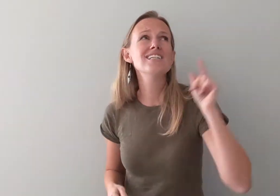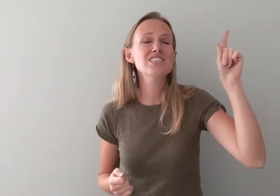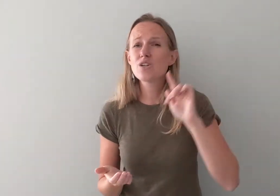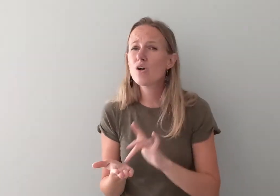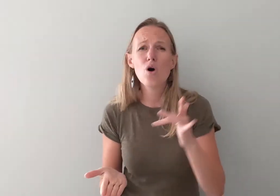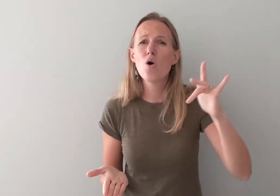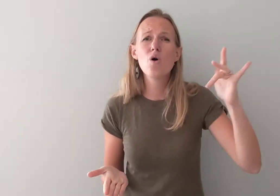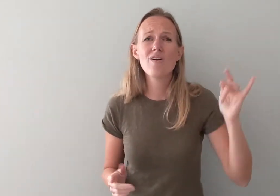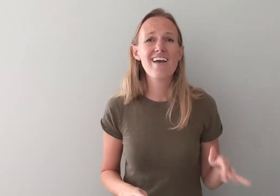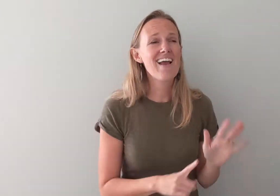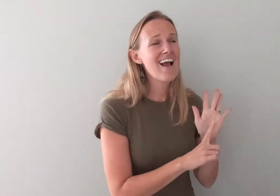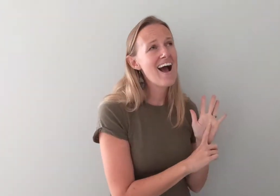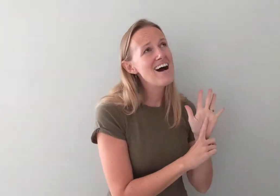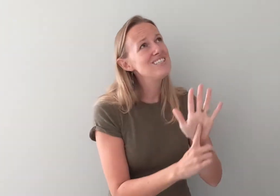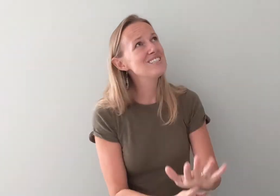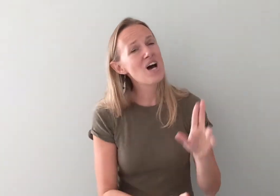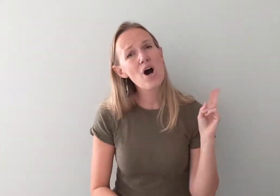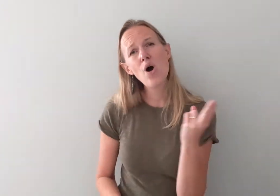us your glory. Show